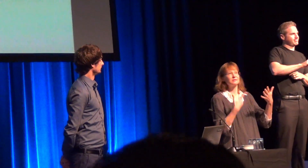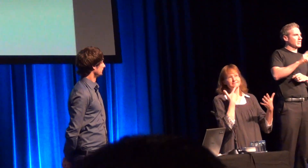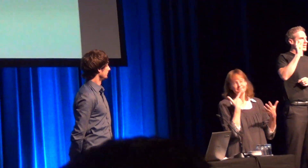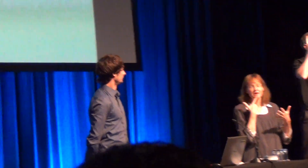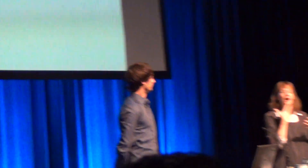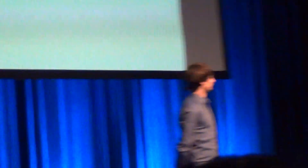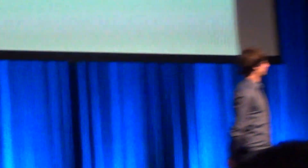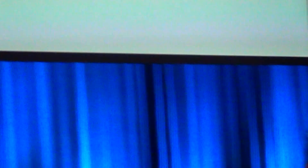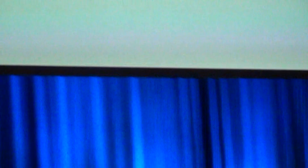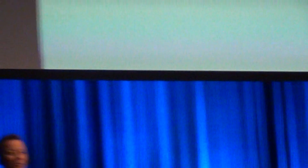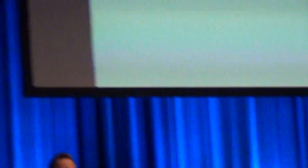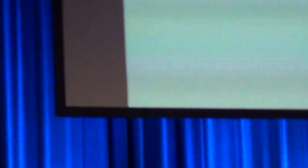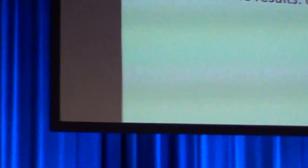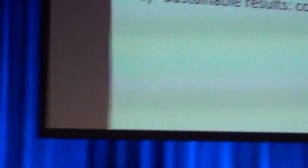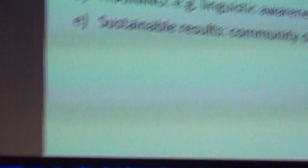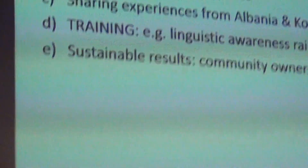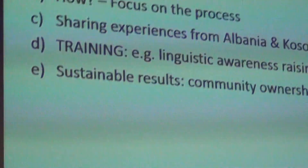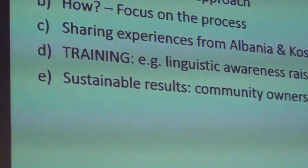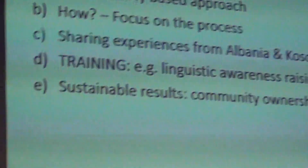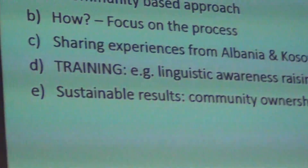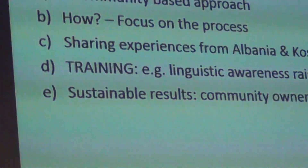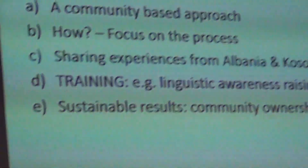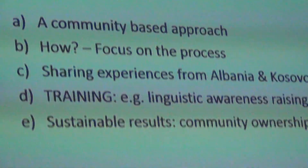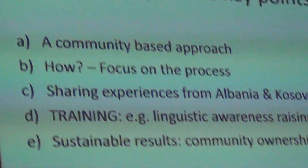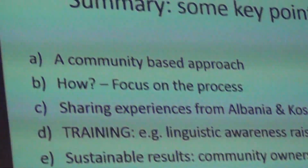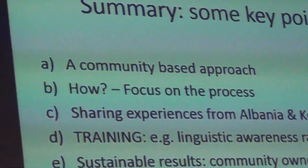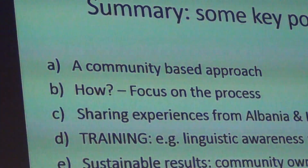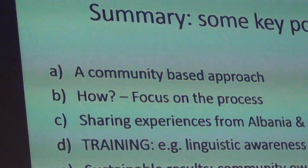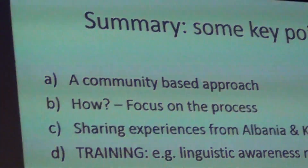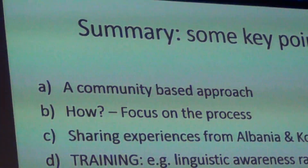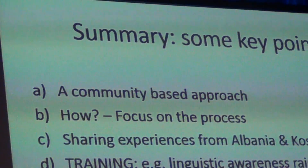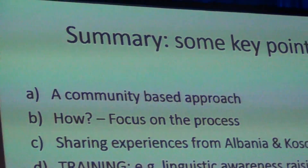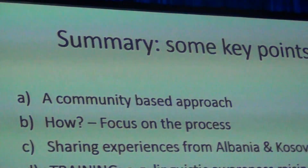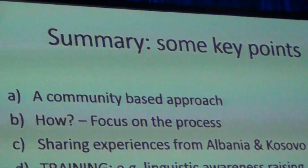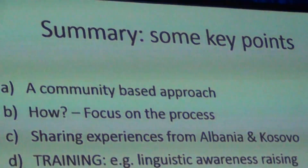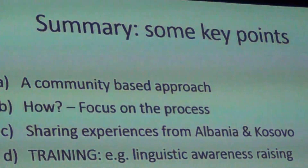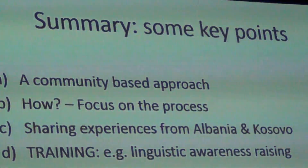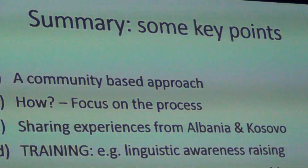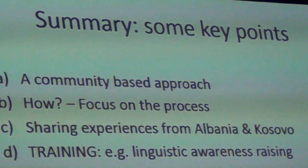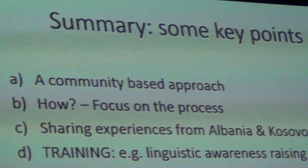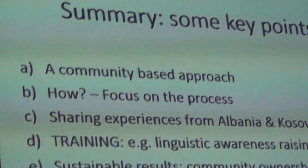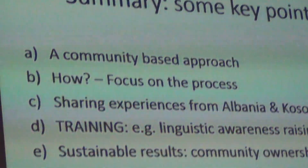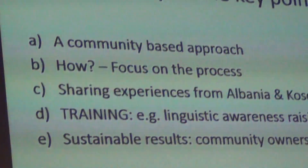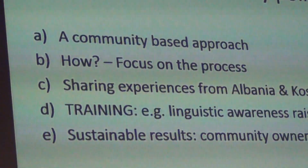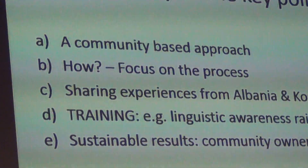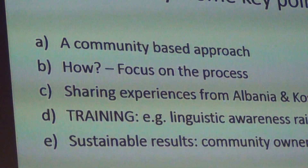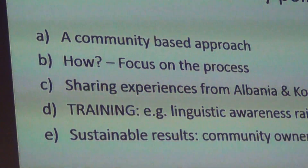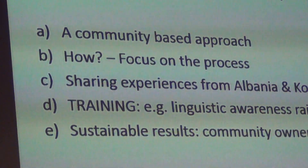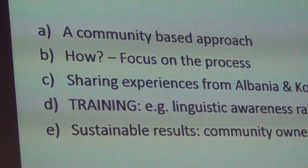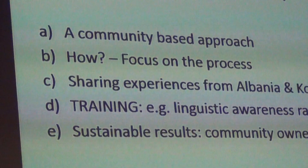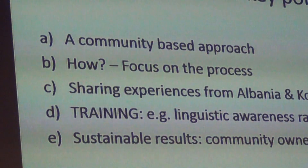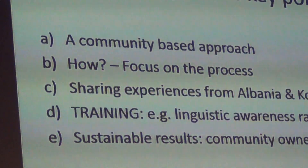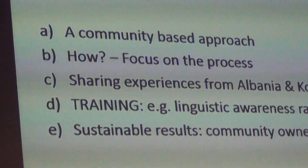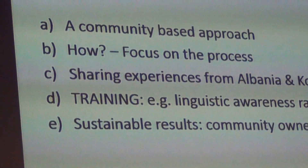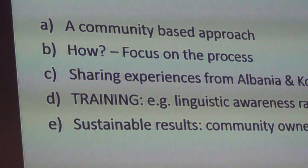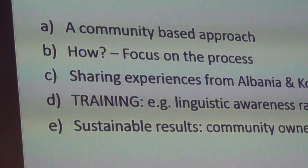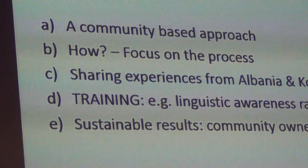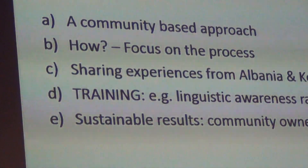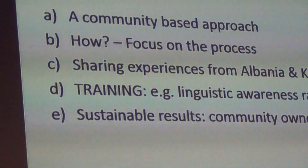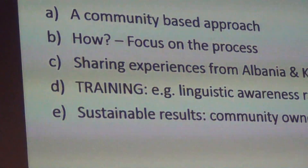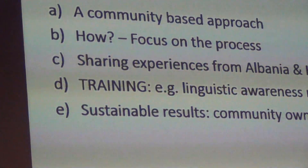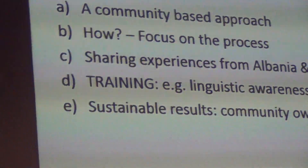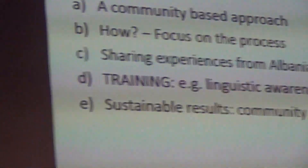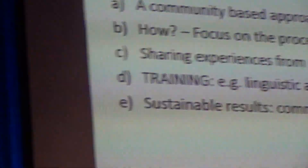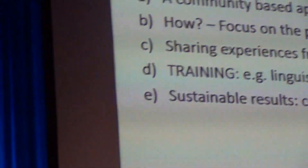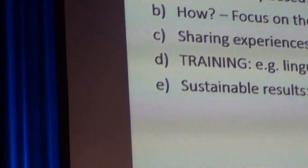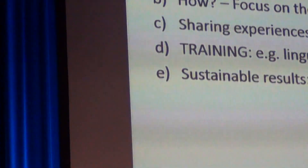Lauren and I were sitting down and thinking about how can we summarise the key points of this collaboration. First and